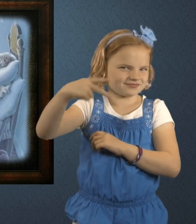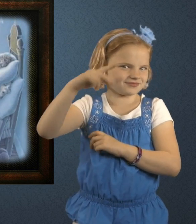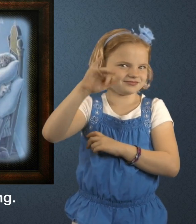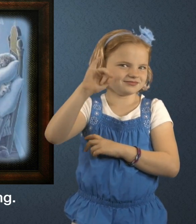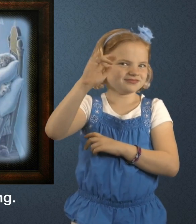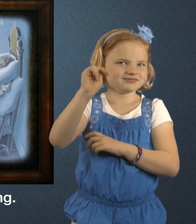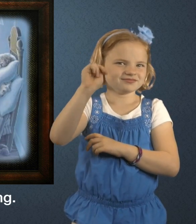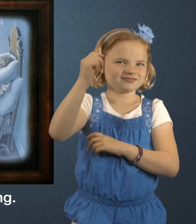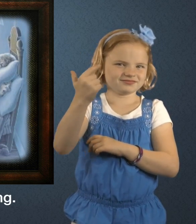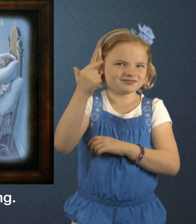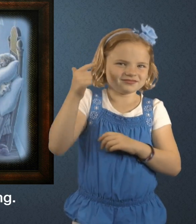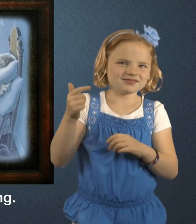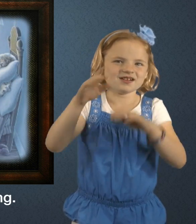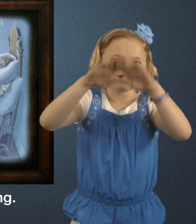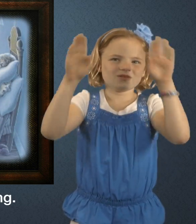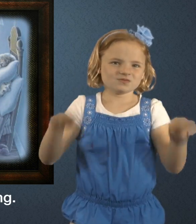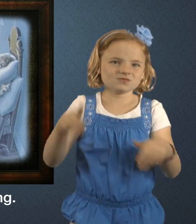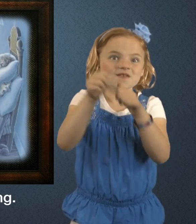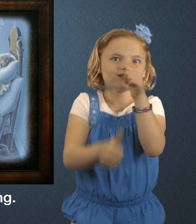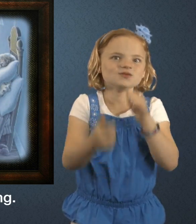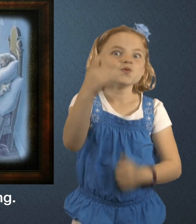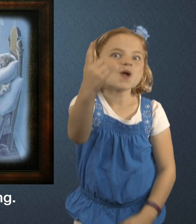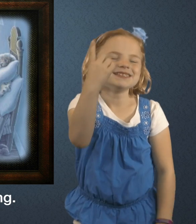where everyone is sleeping.